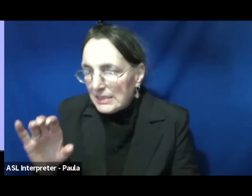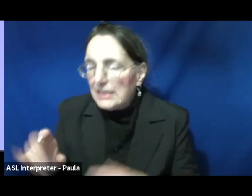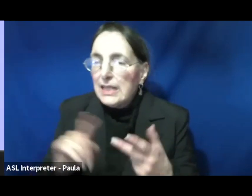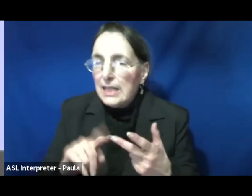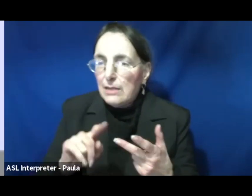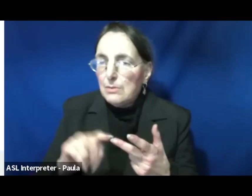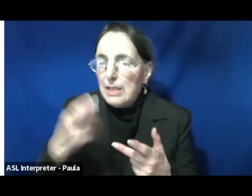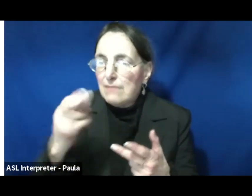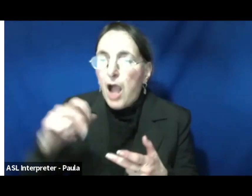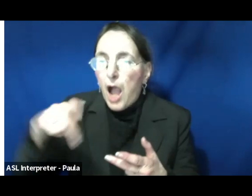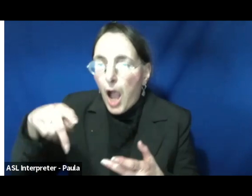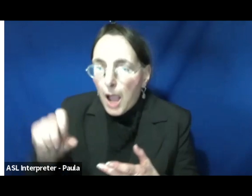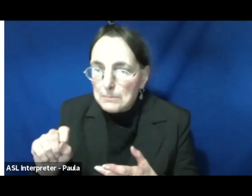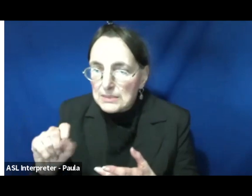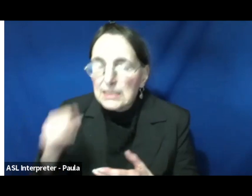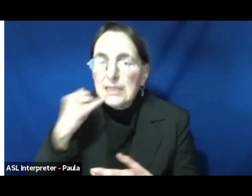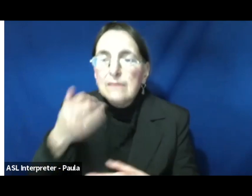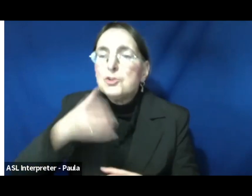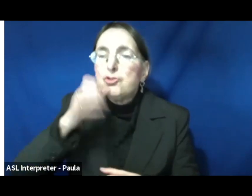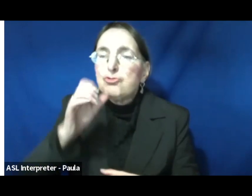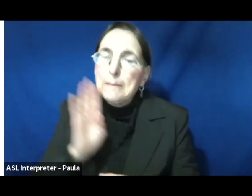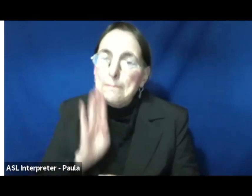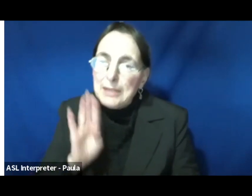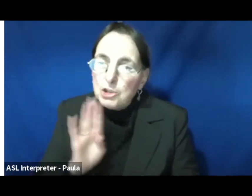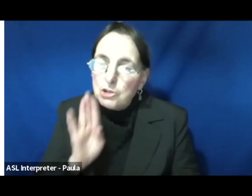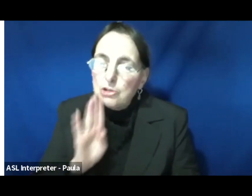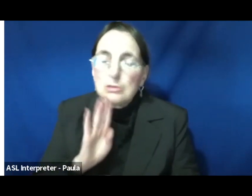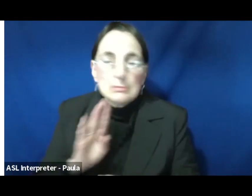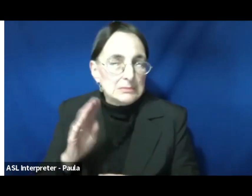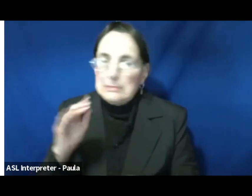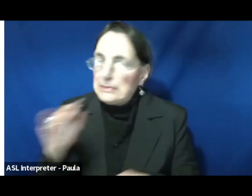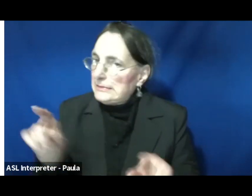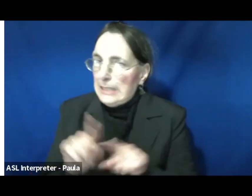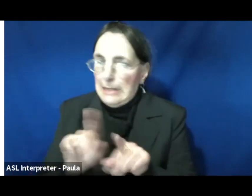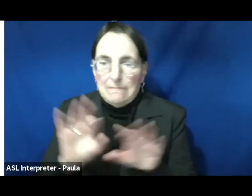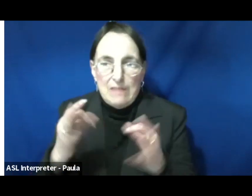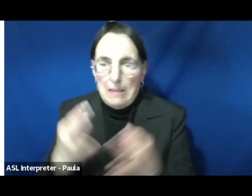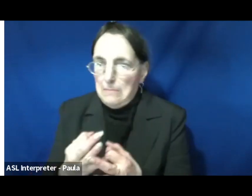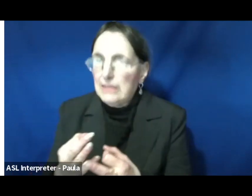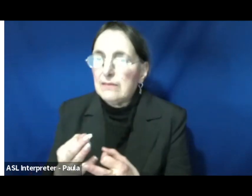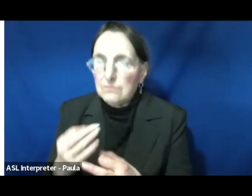if you drink beer. They're in the same family as these two. That's the 2 crops.